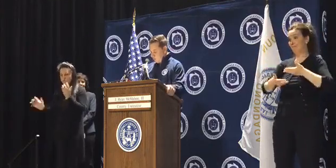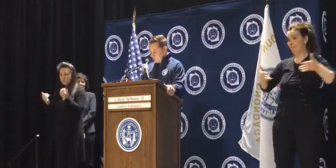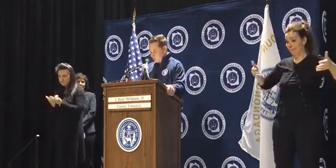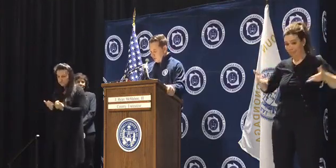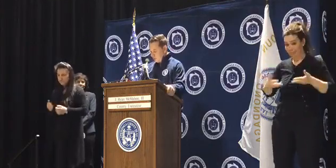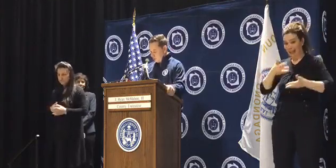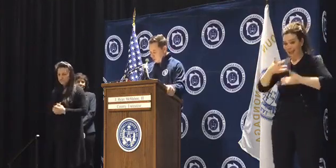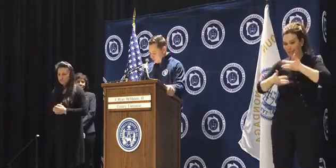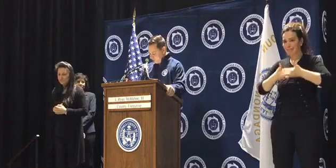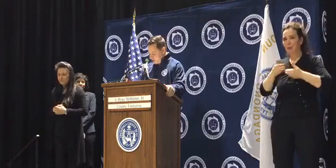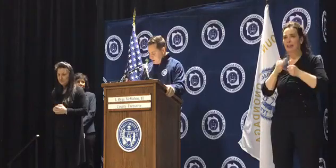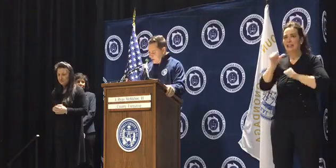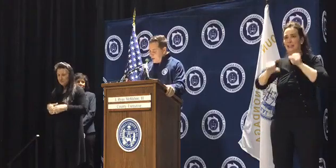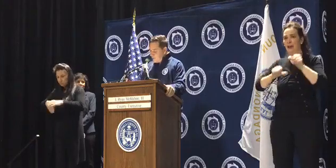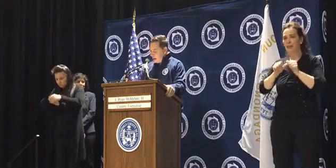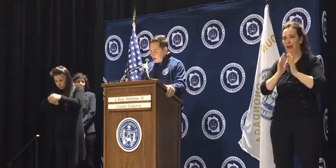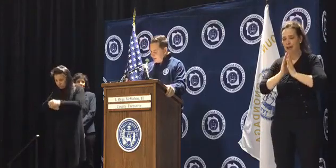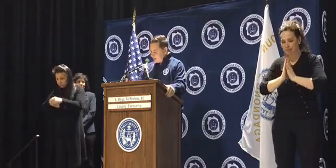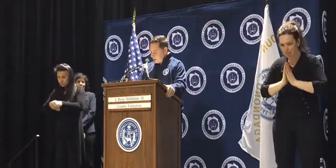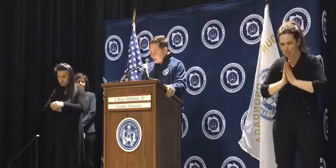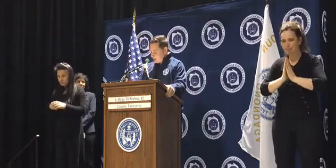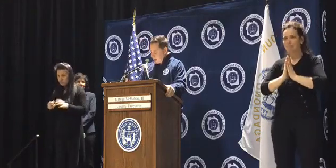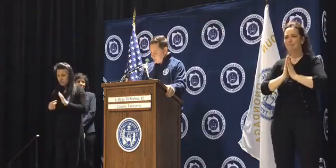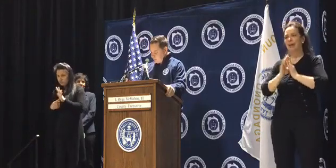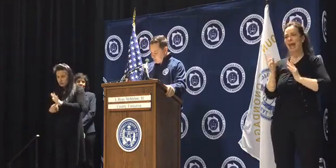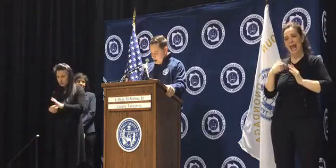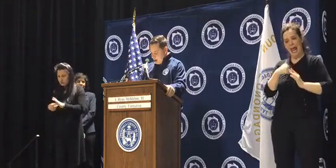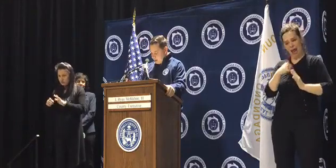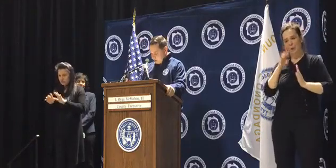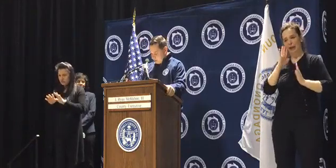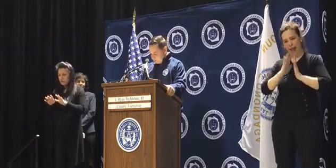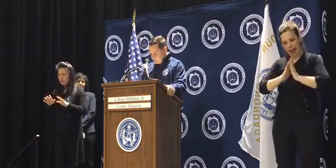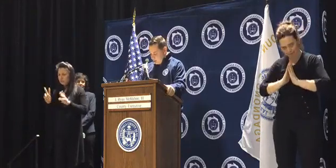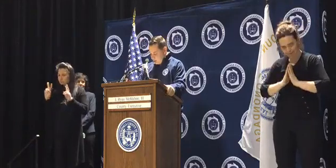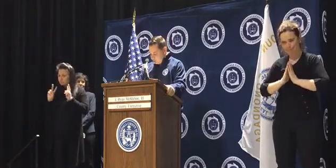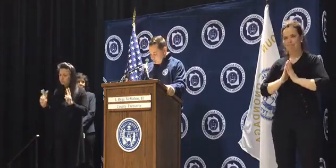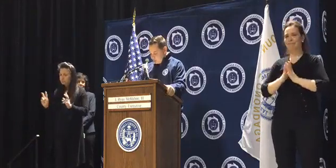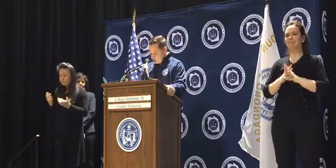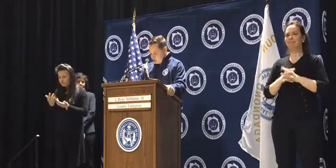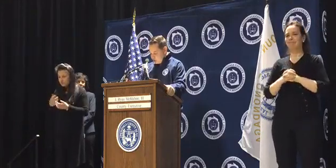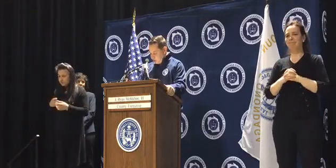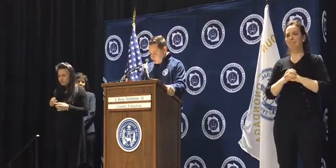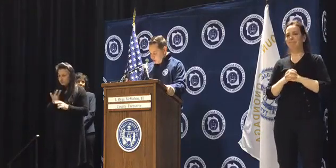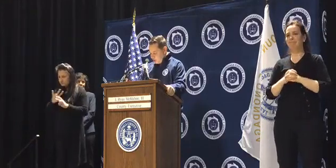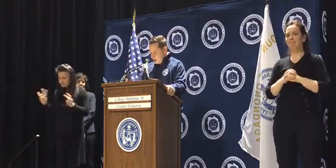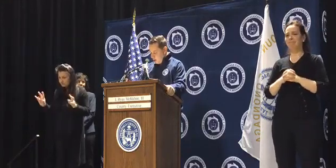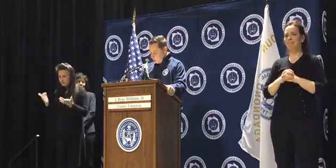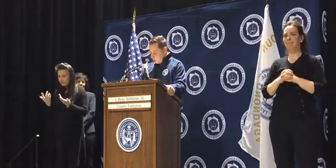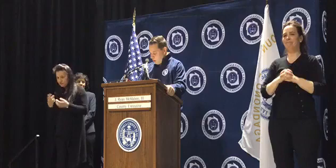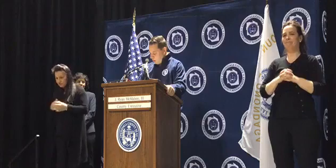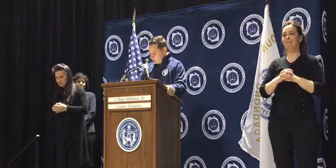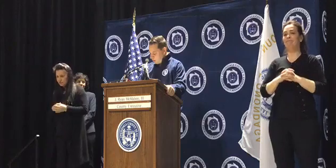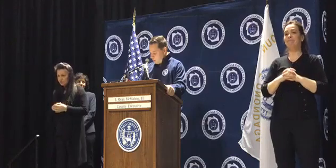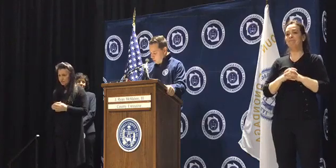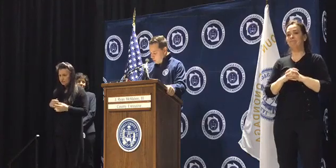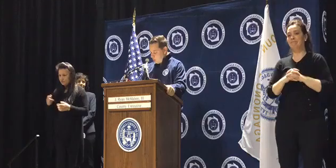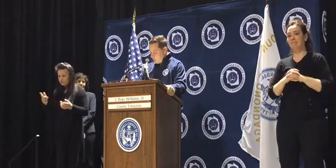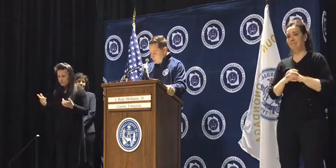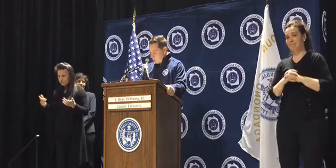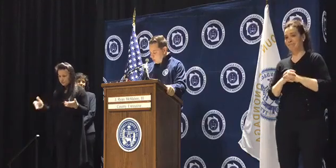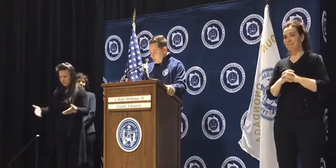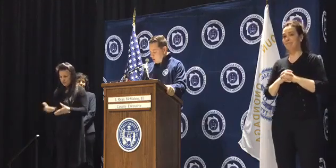conveying peaceful intentions. By extending their empty right hands, strangers could show that they were not holding weapons and